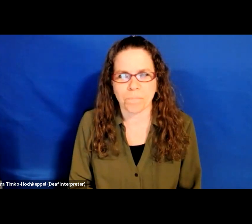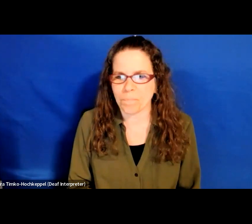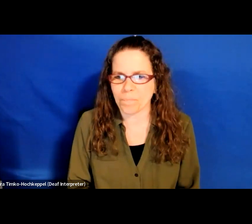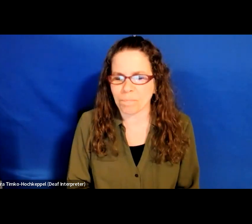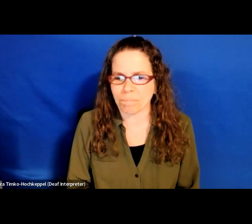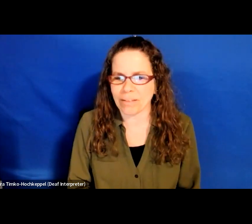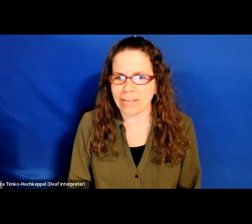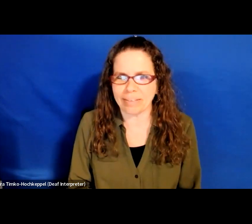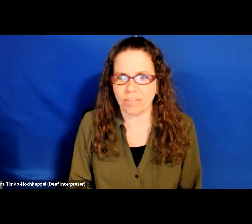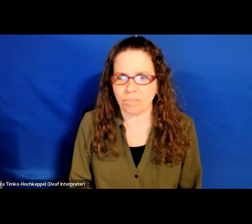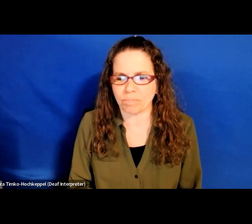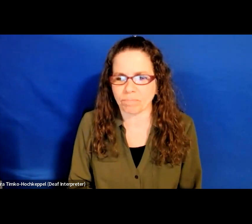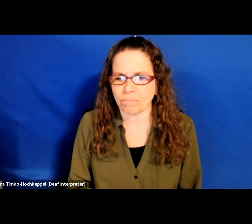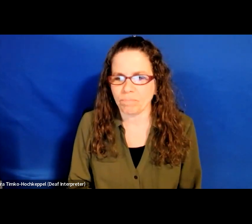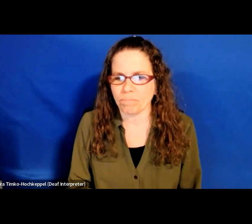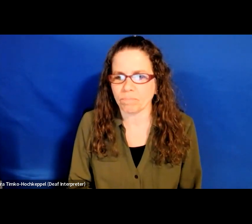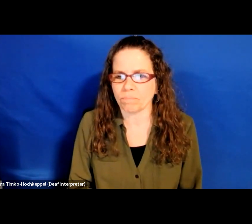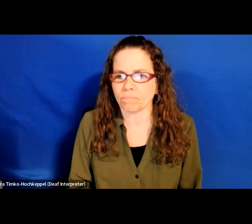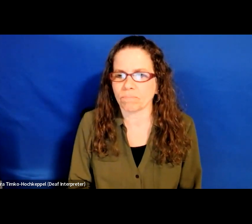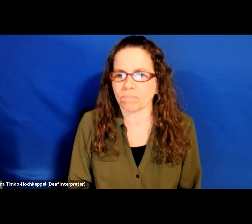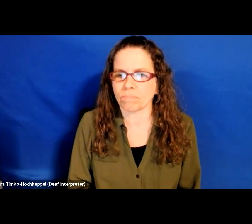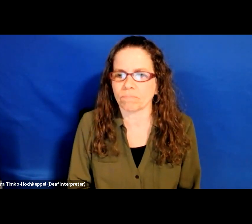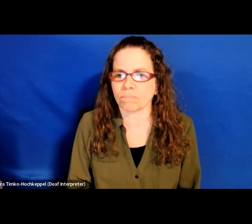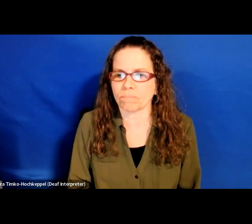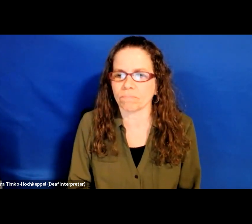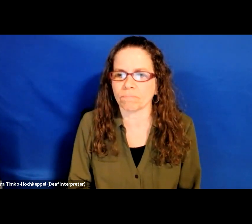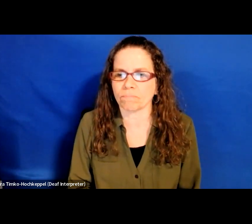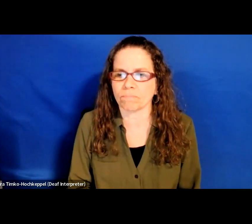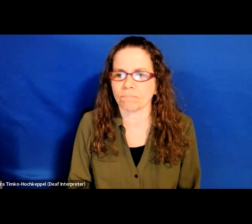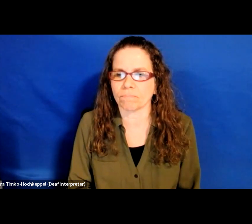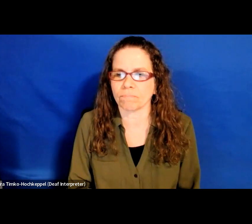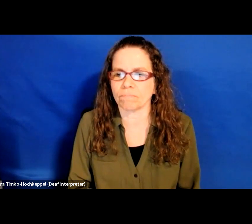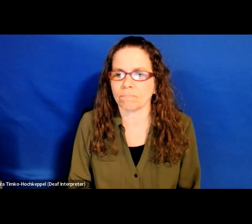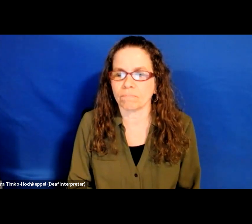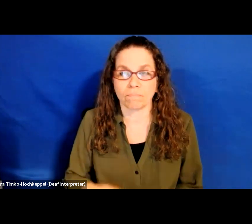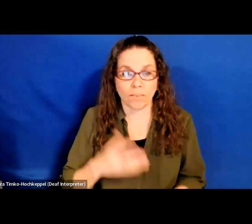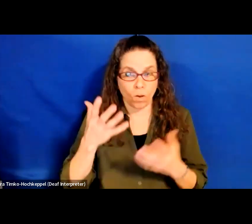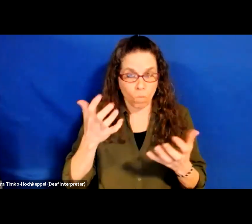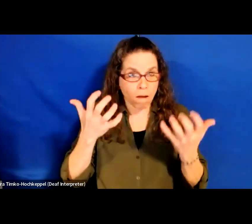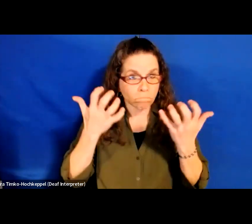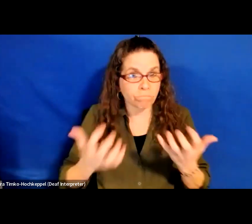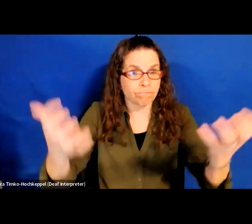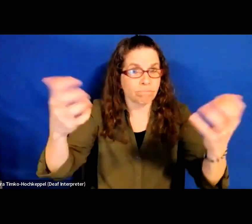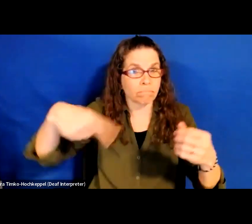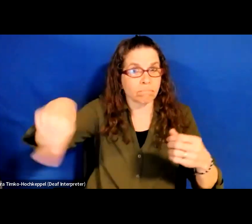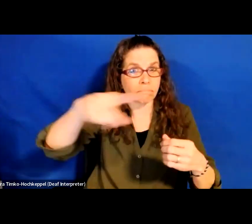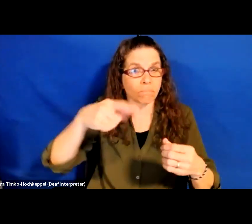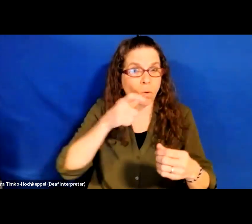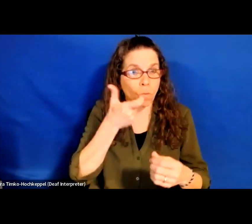the public to be able to introduce themselves as to who they are? Ernest, would you like that?